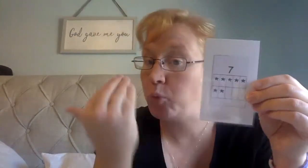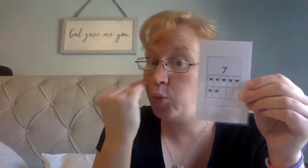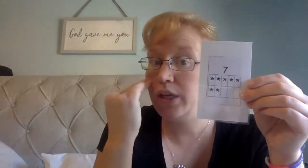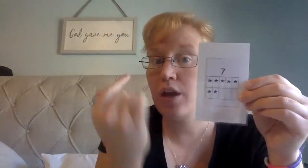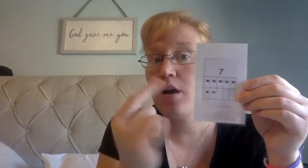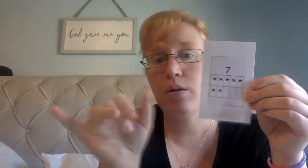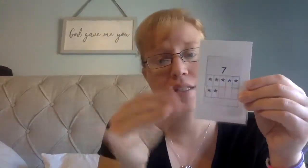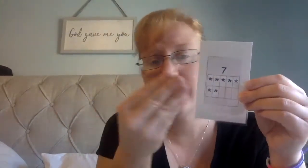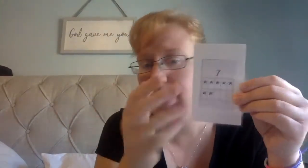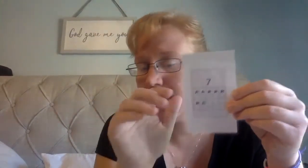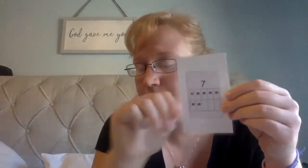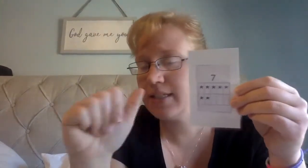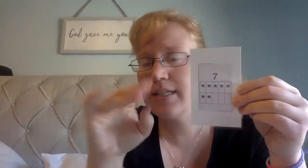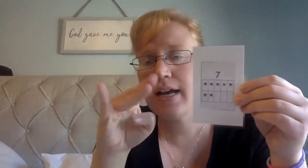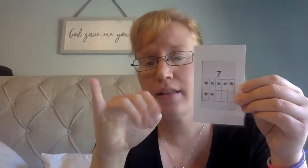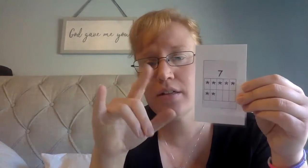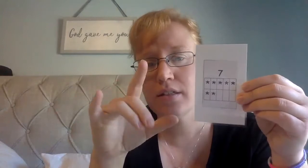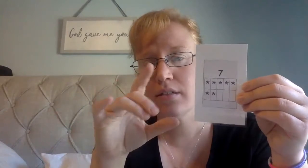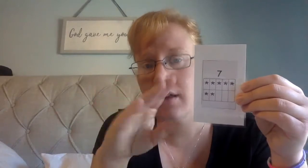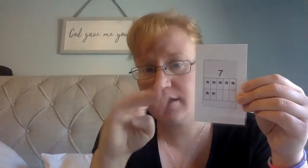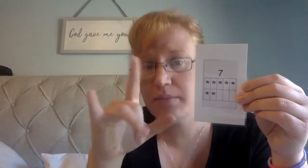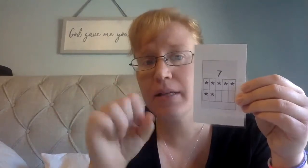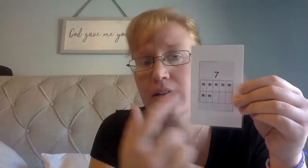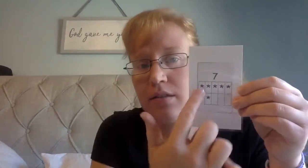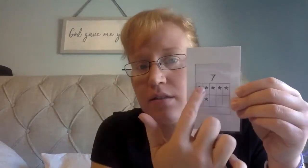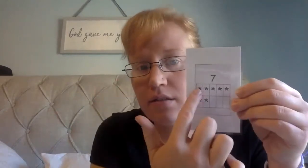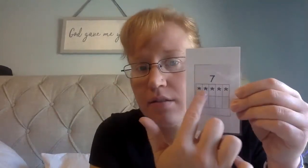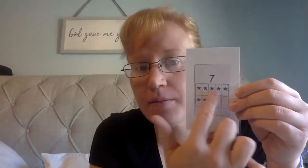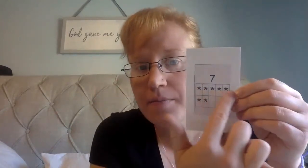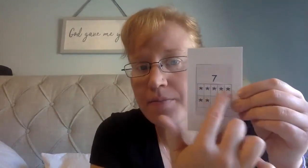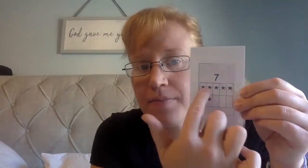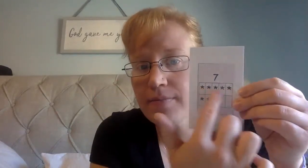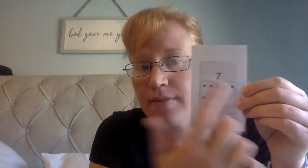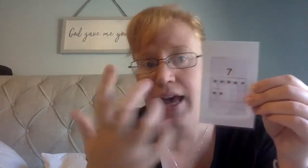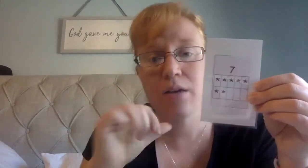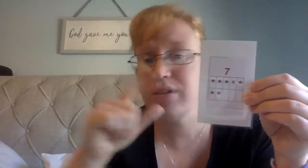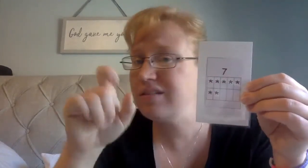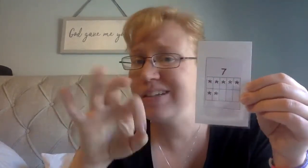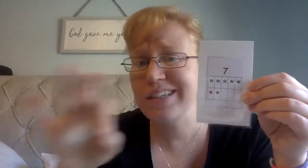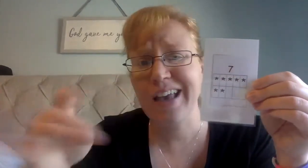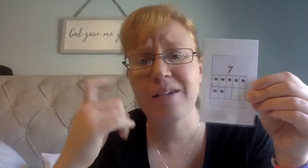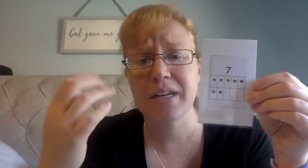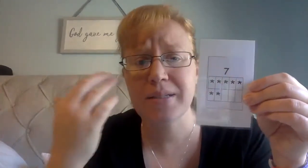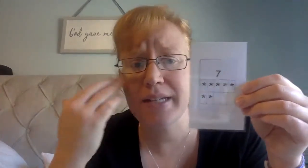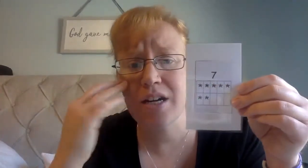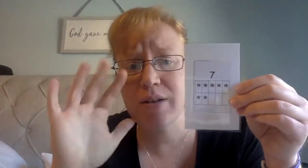We know it's the same as the dollars, as the bills. That we don't need to count because we know